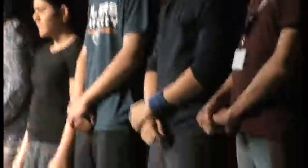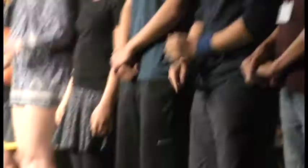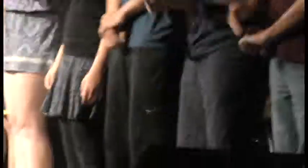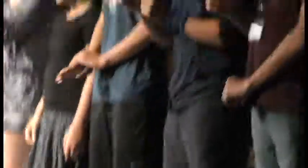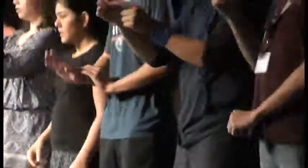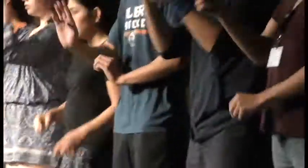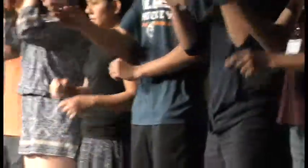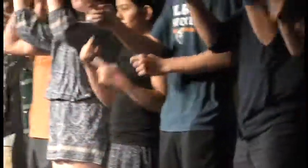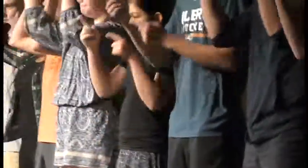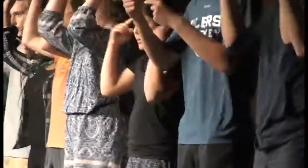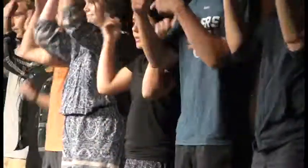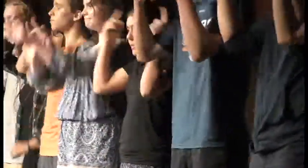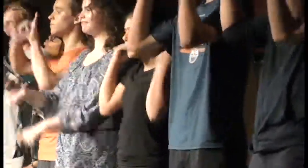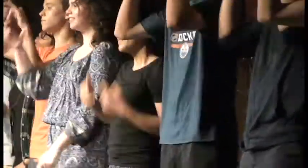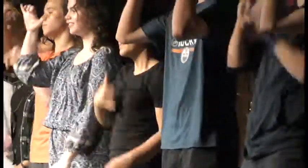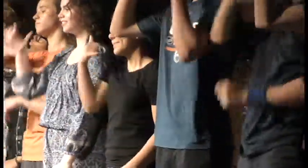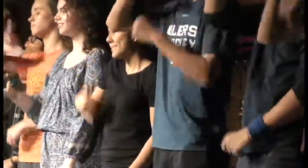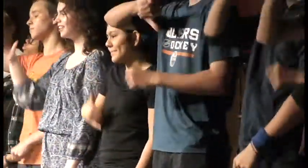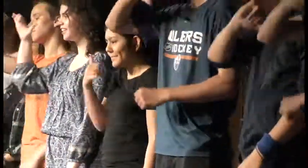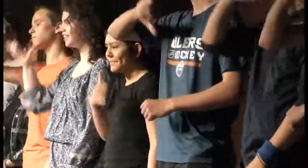Cause you're with the world's fame.